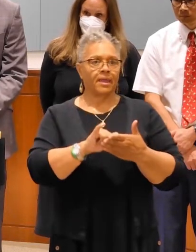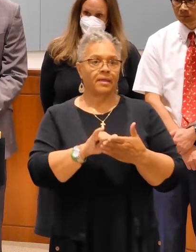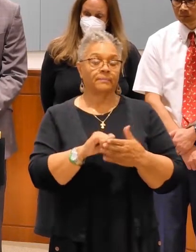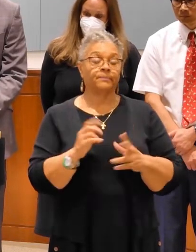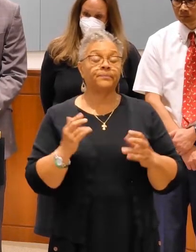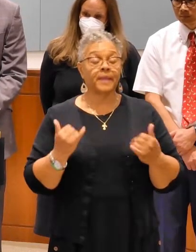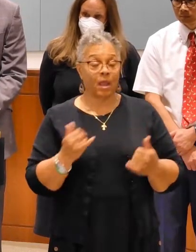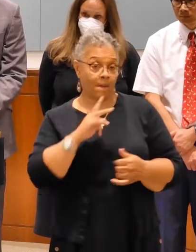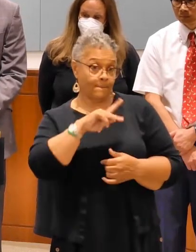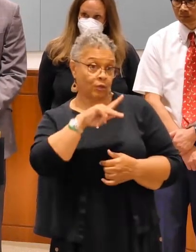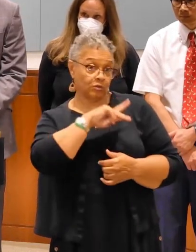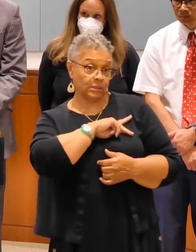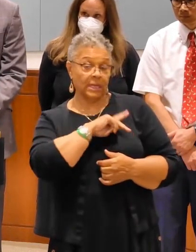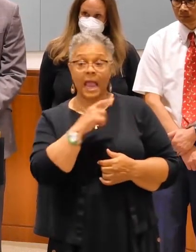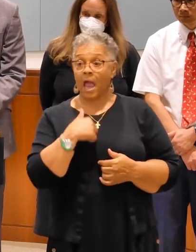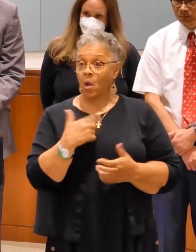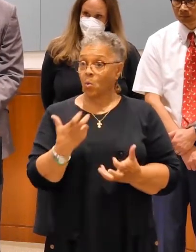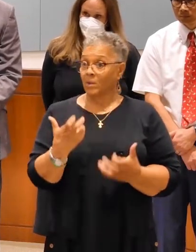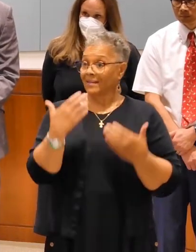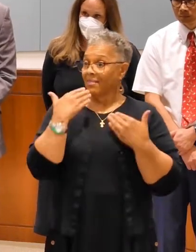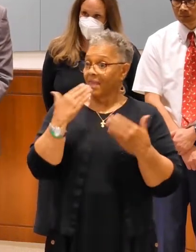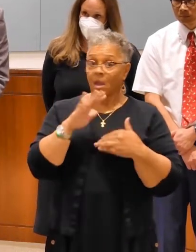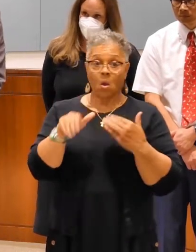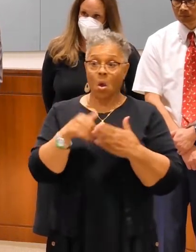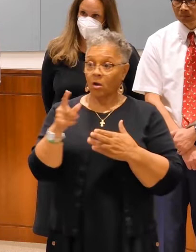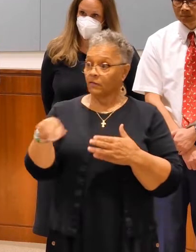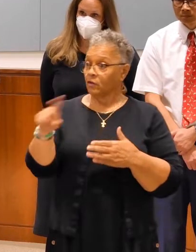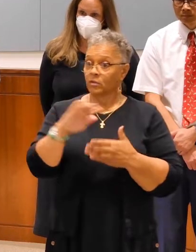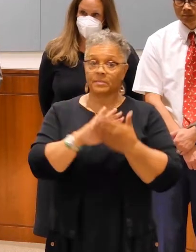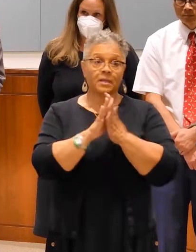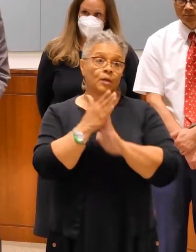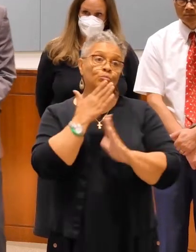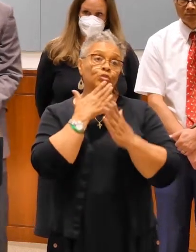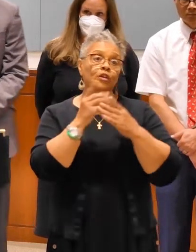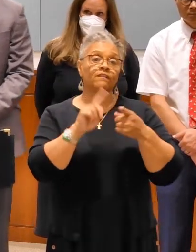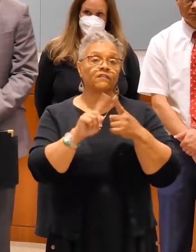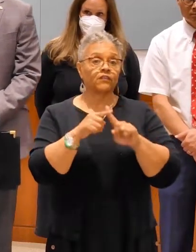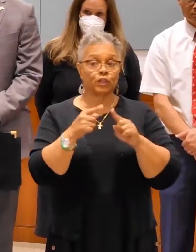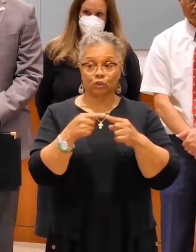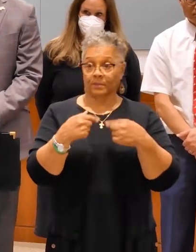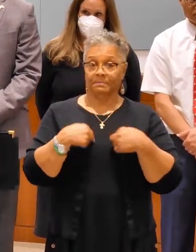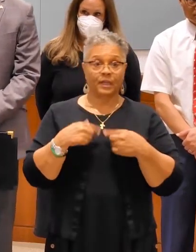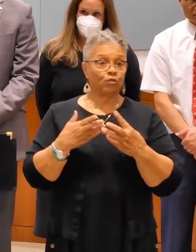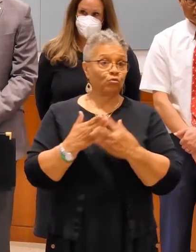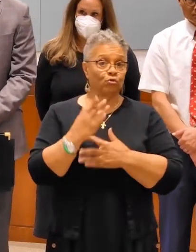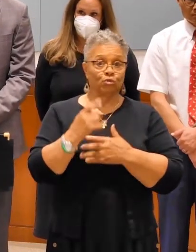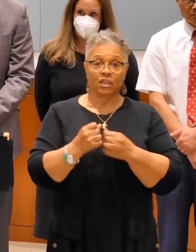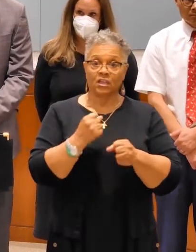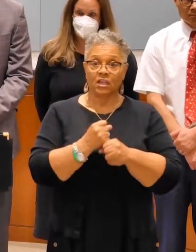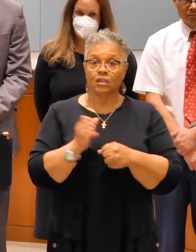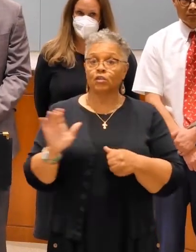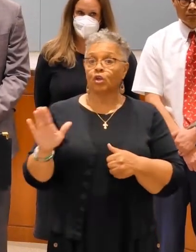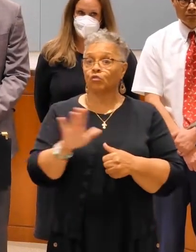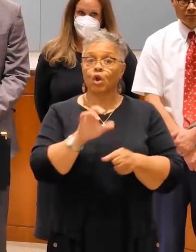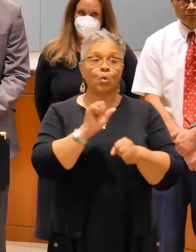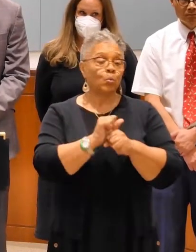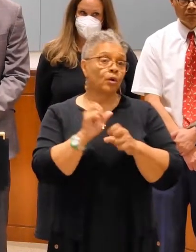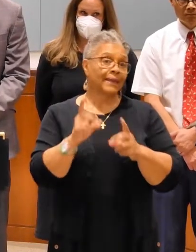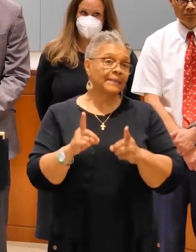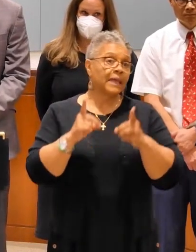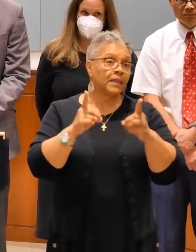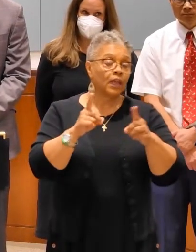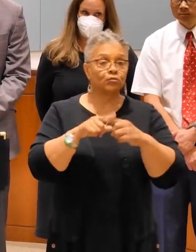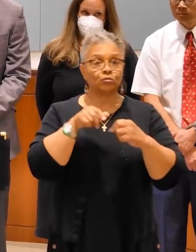note, I want to thank all of you that have become such good friends to me through the years of your work and dedication